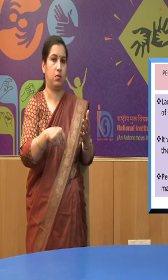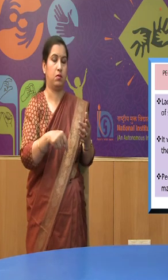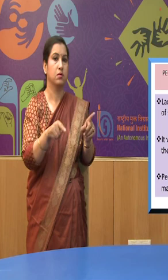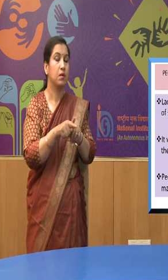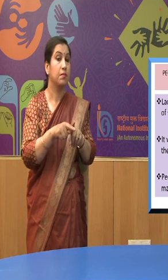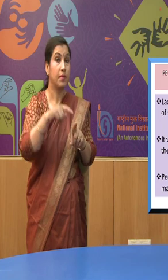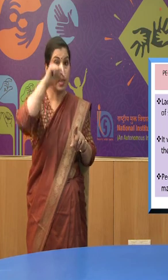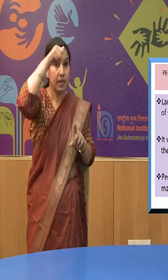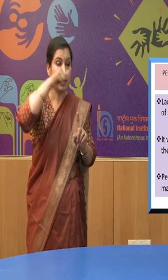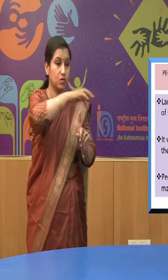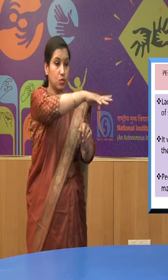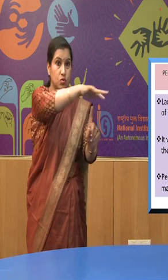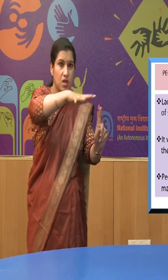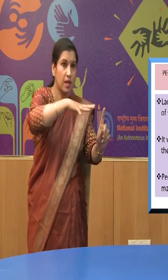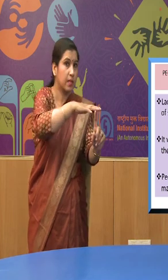in Indian society.